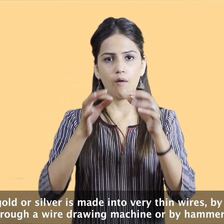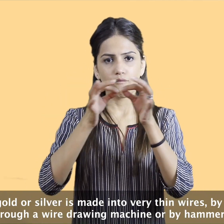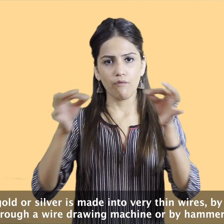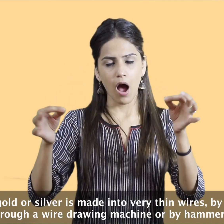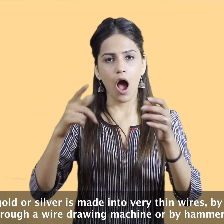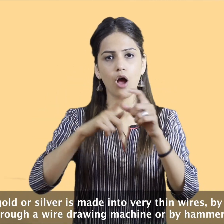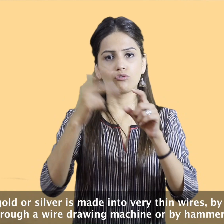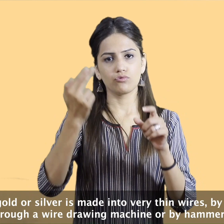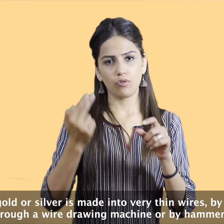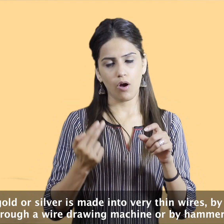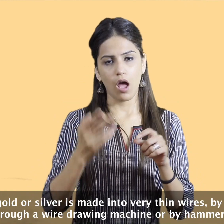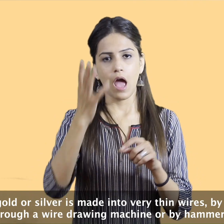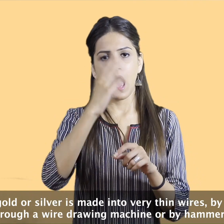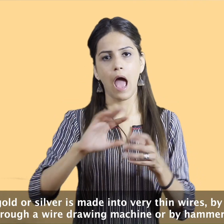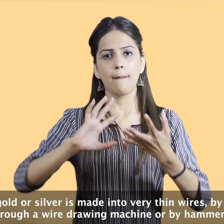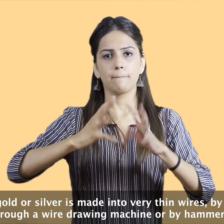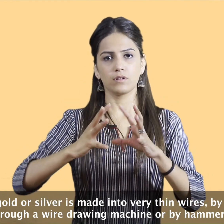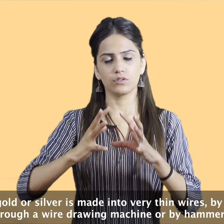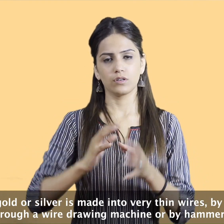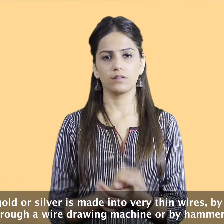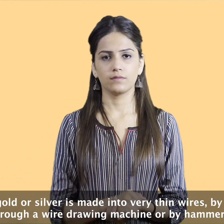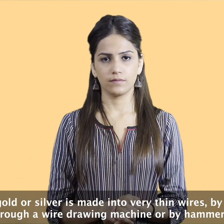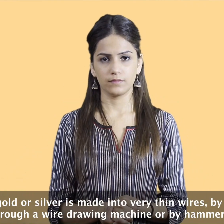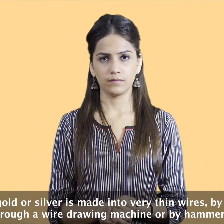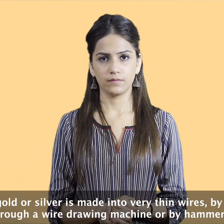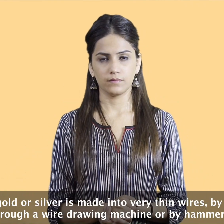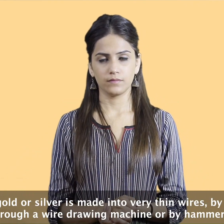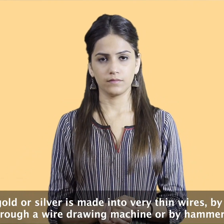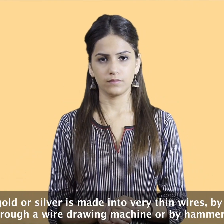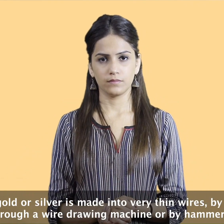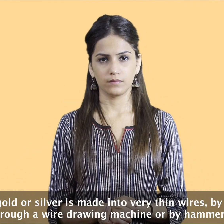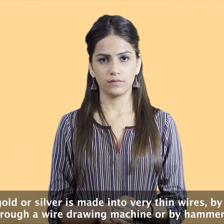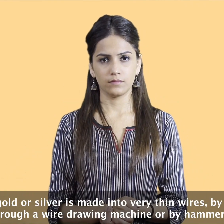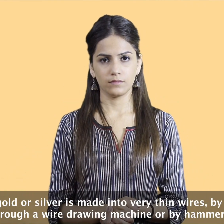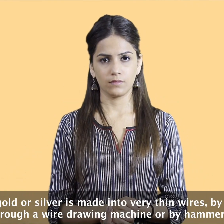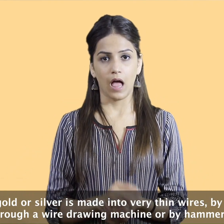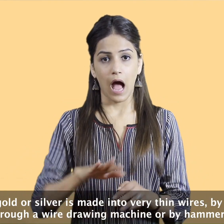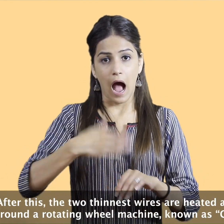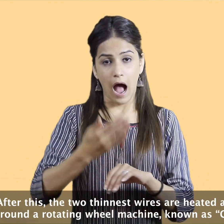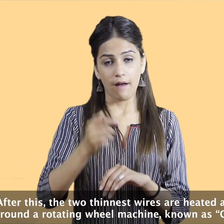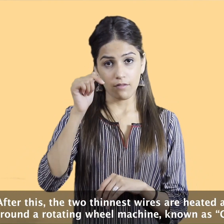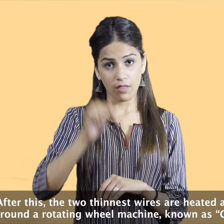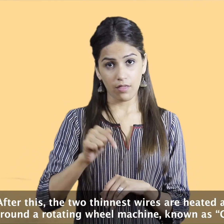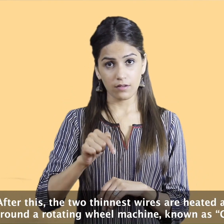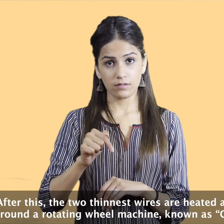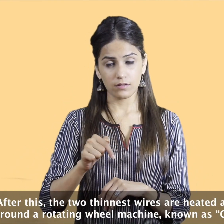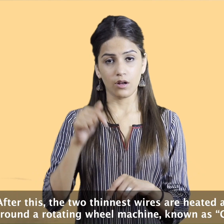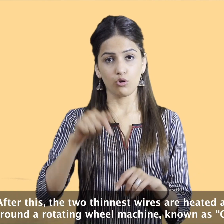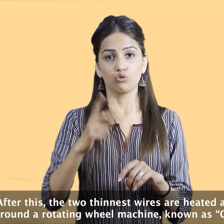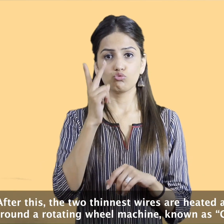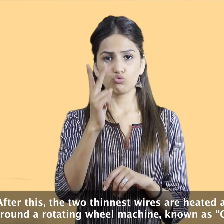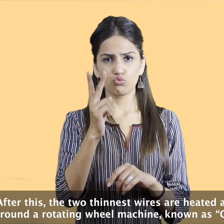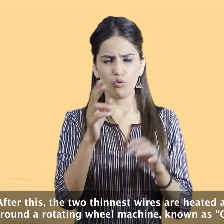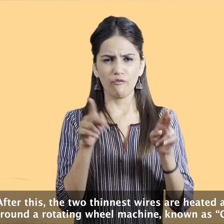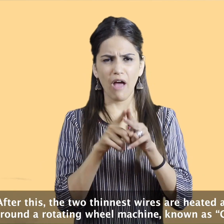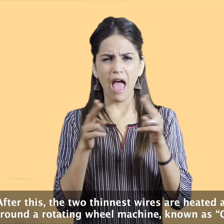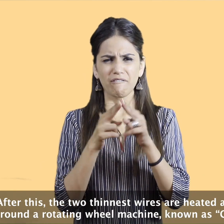wire drawing machine or by hammering. After this, the two thinnest wires